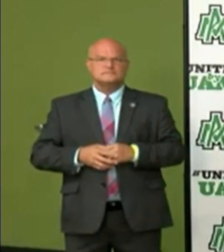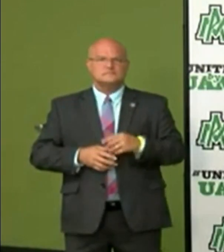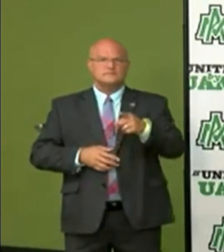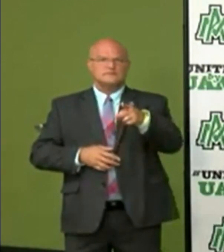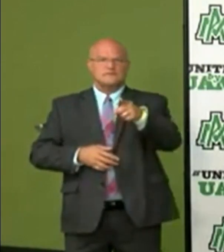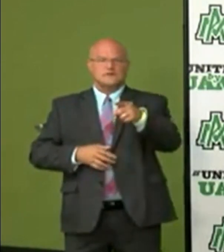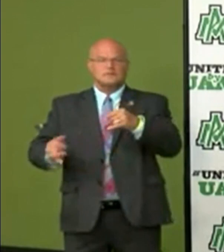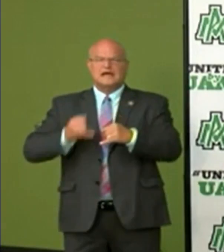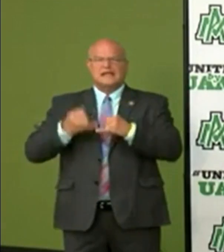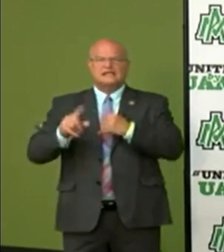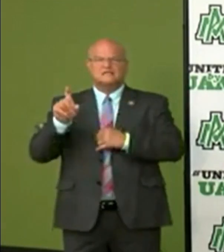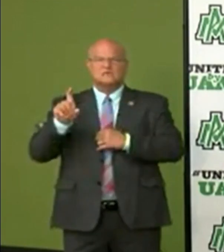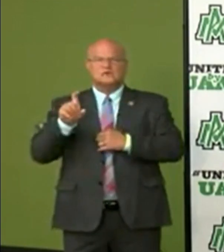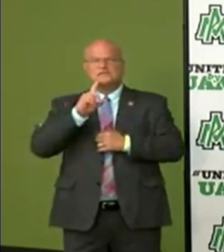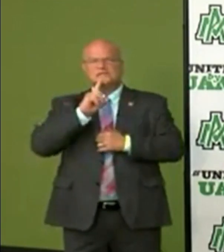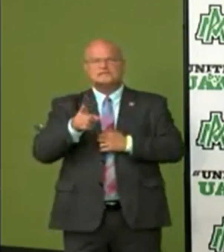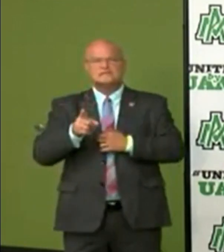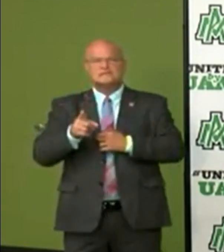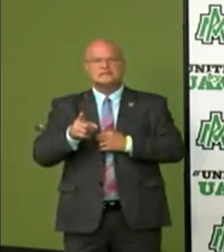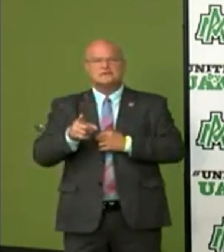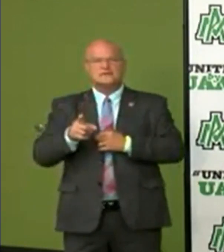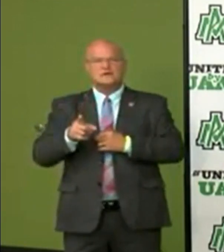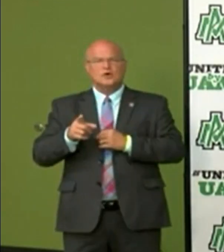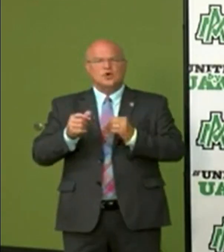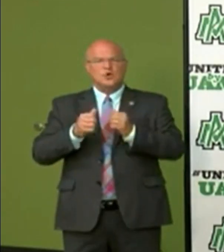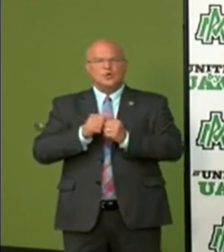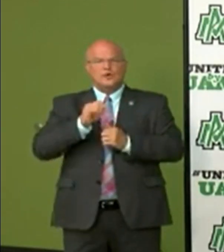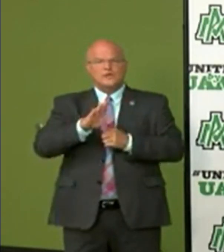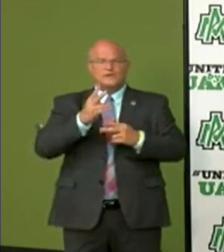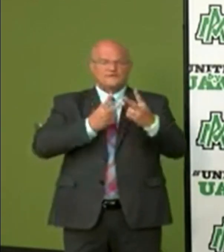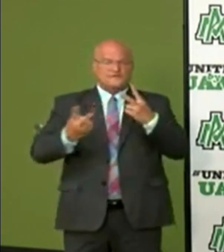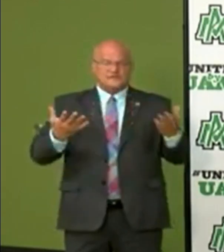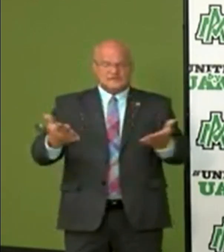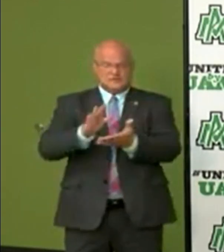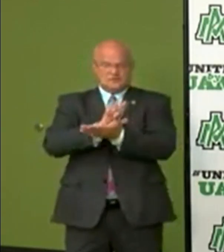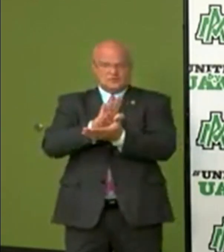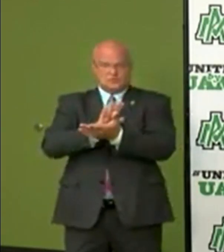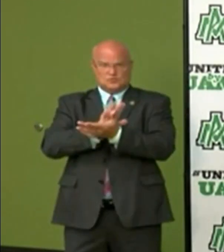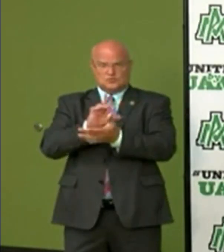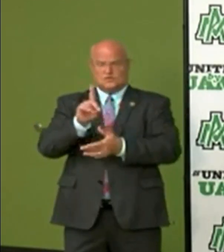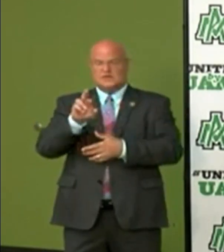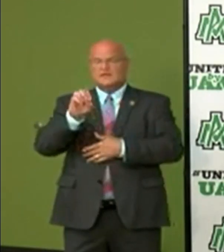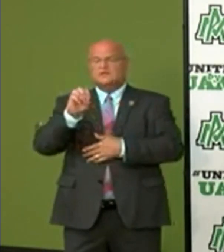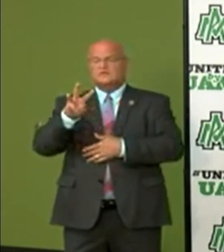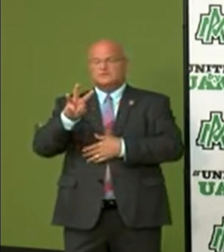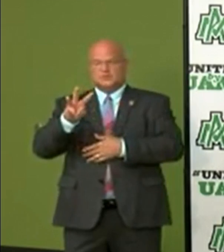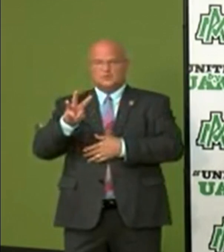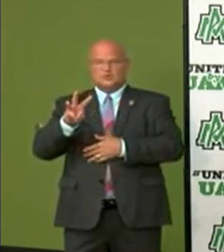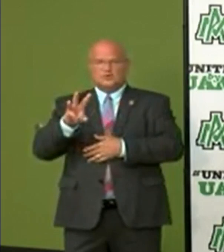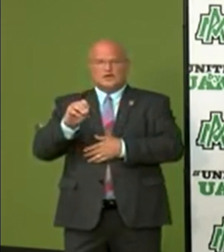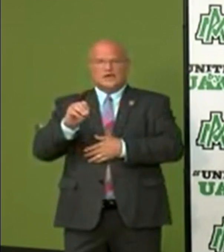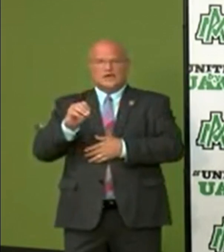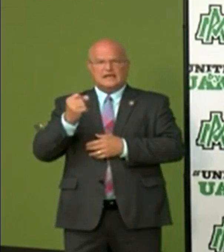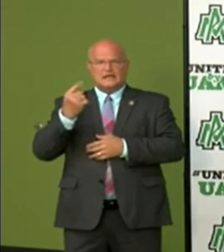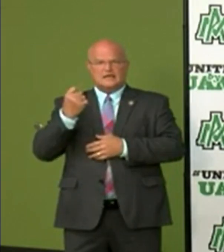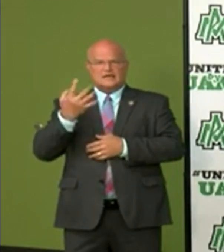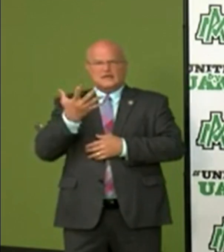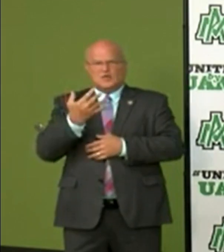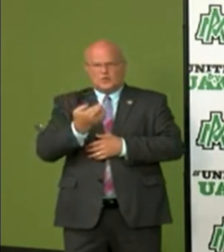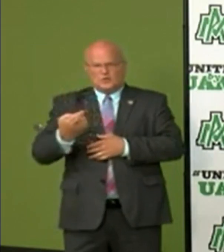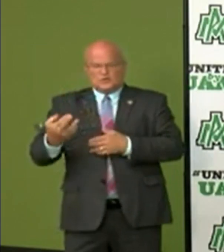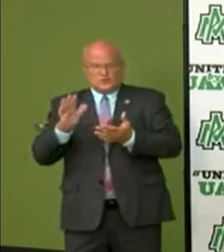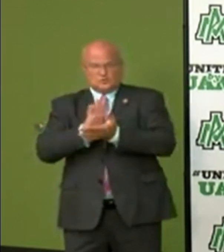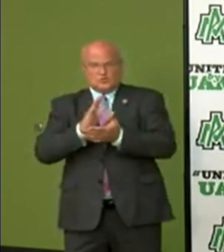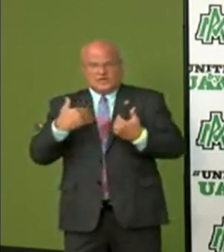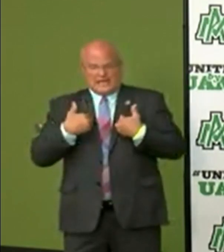My last question to you is, with your visit here to the school and kind of understanding whatever resources this